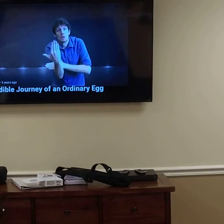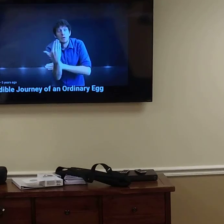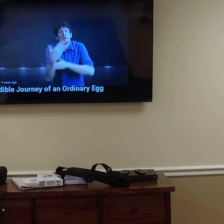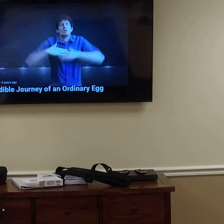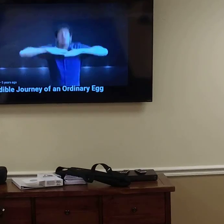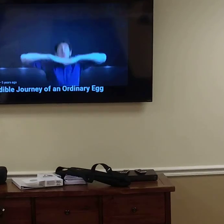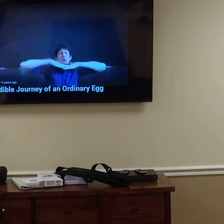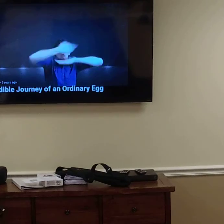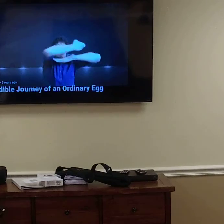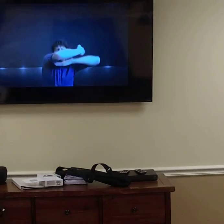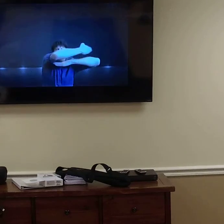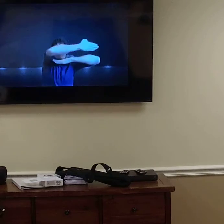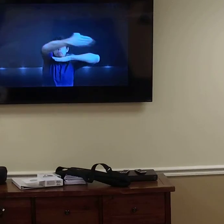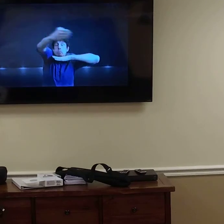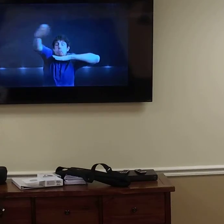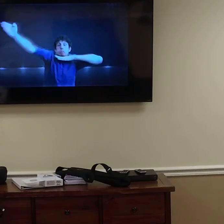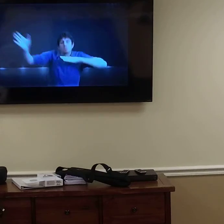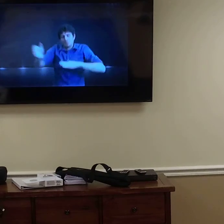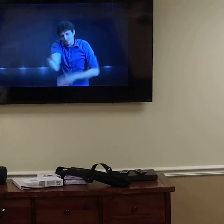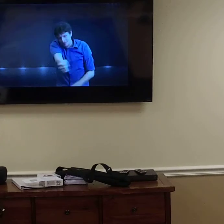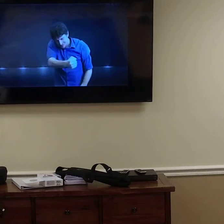all night, the next morning, door opens up.